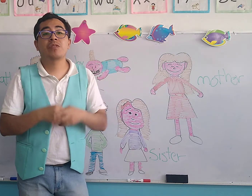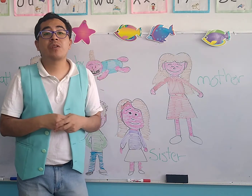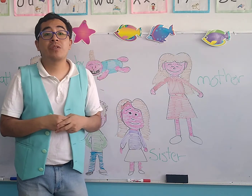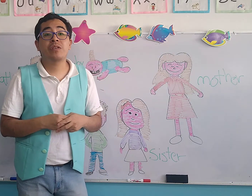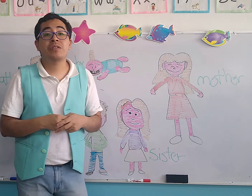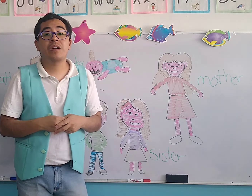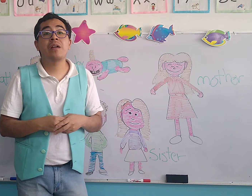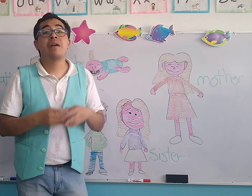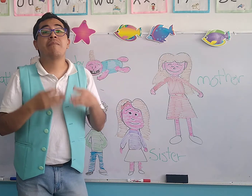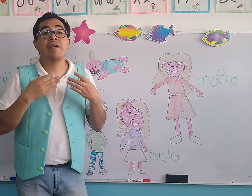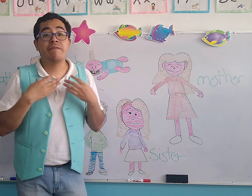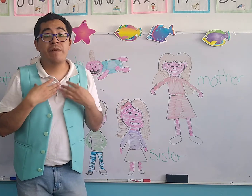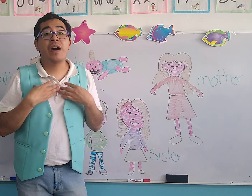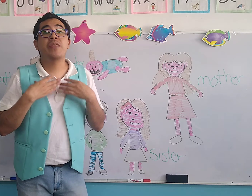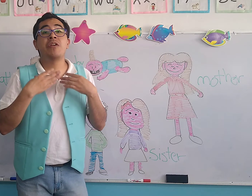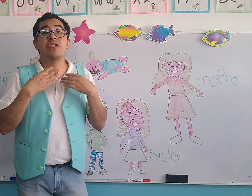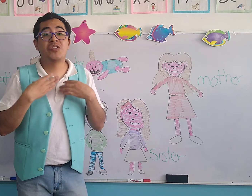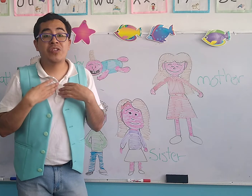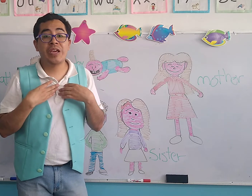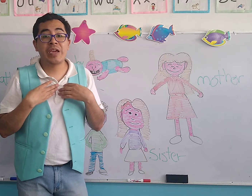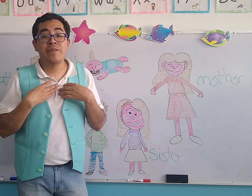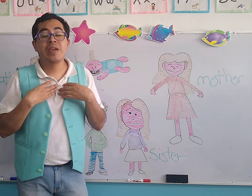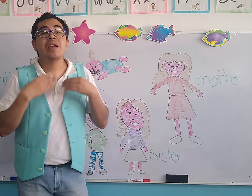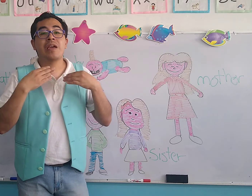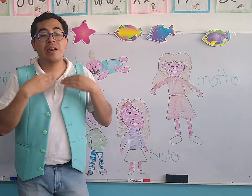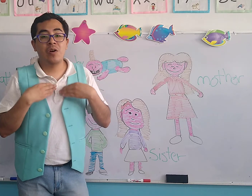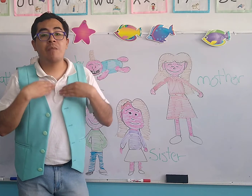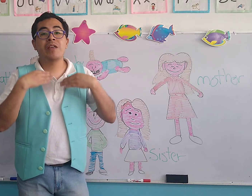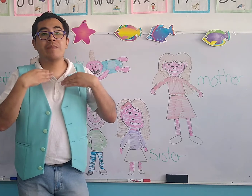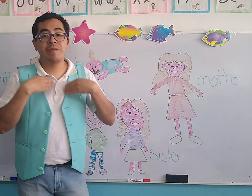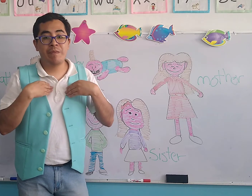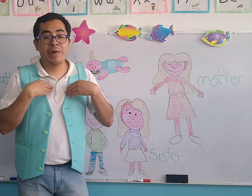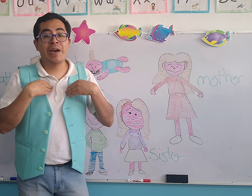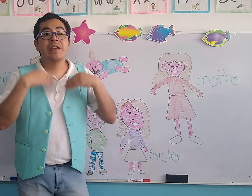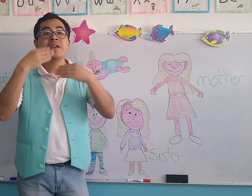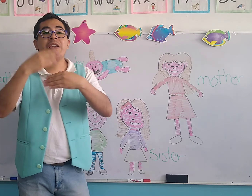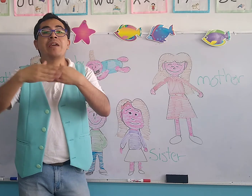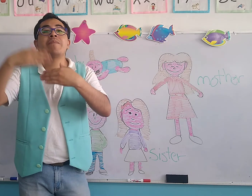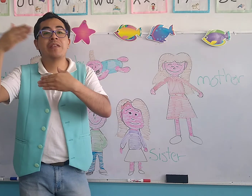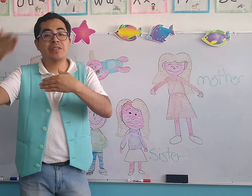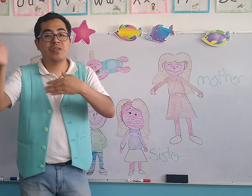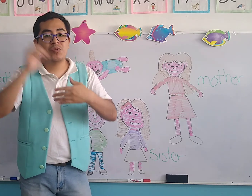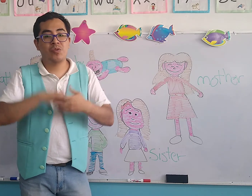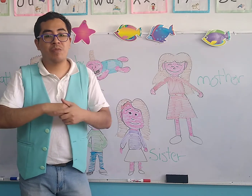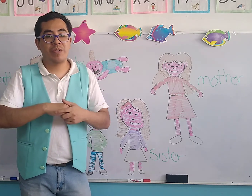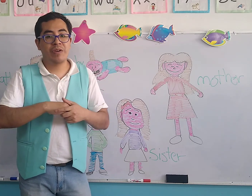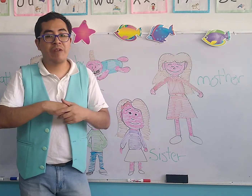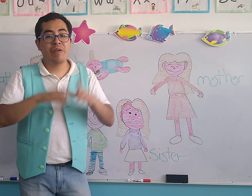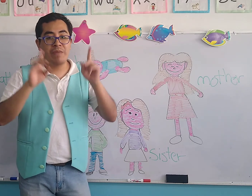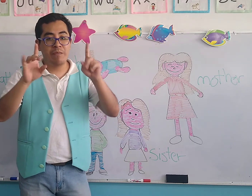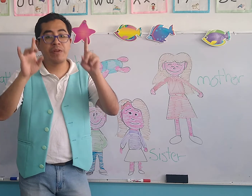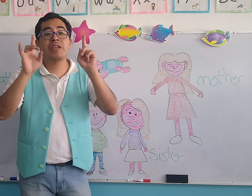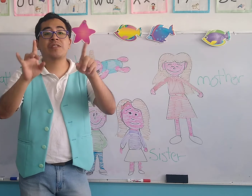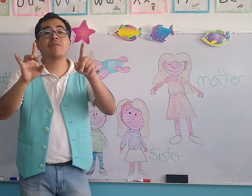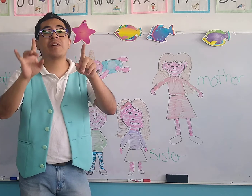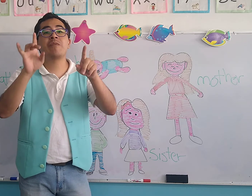que contestar my father's name, el nombre de mi papá, y me dicen su nombre, okay? Remember, that's the way we